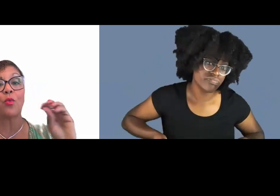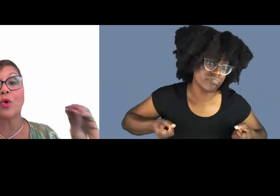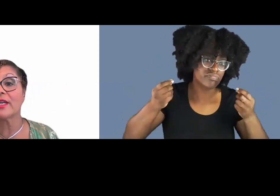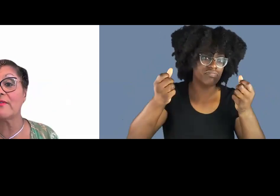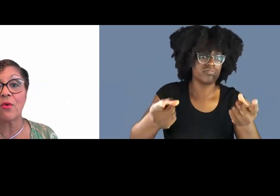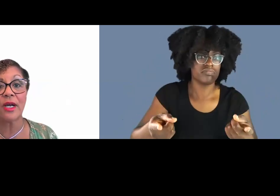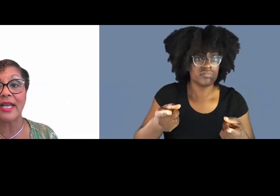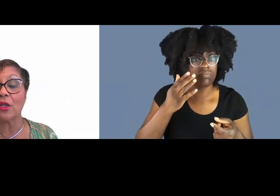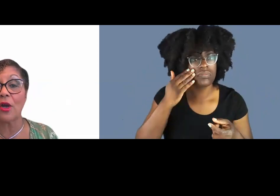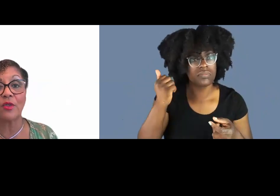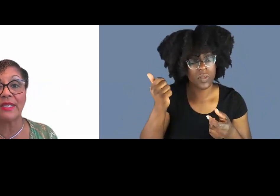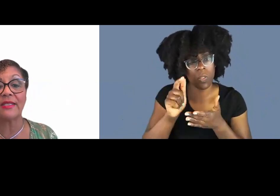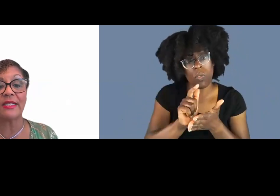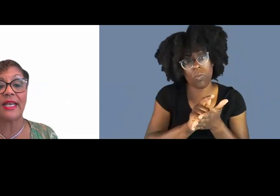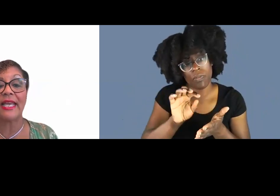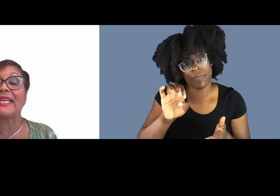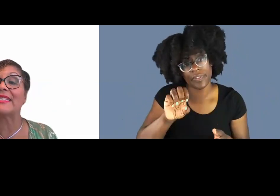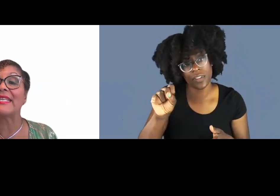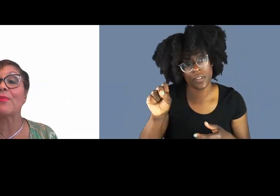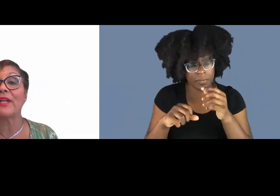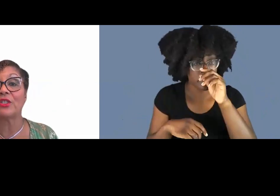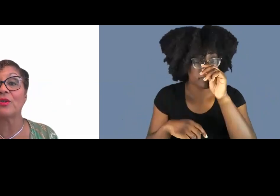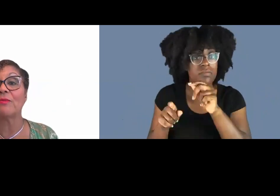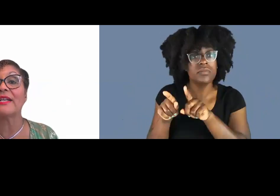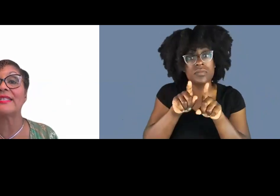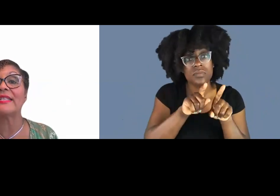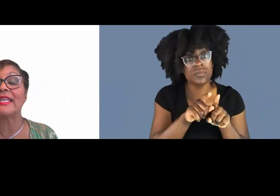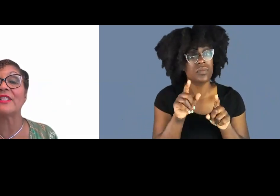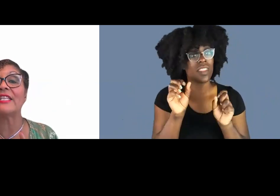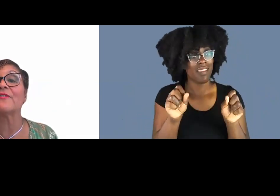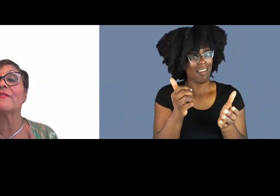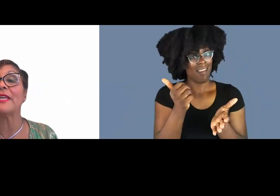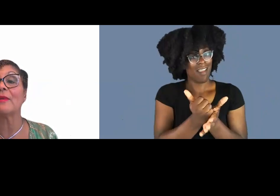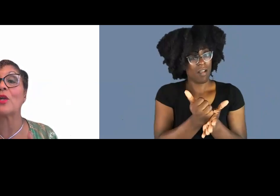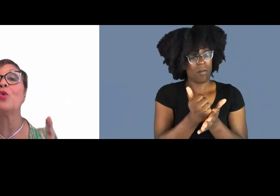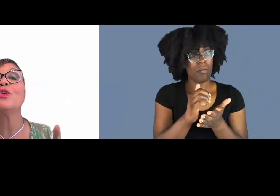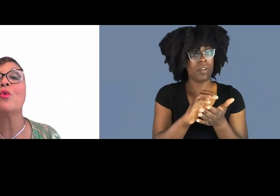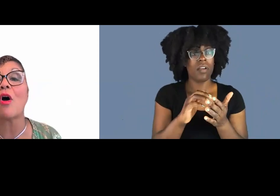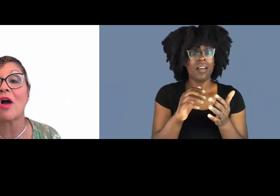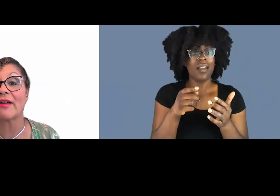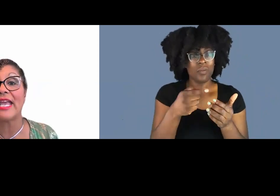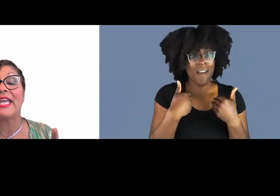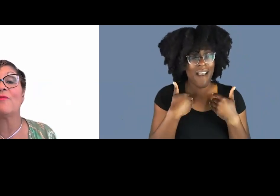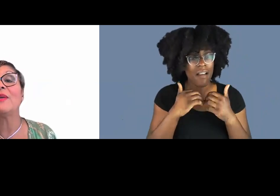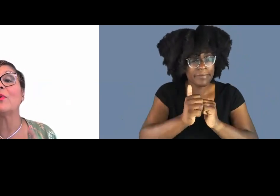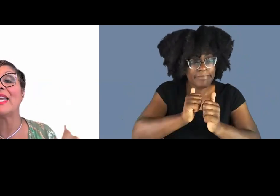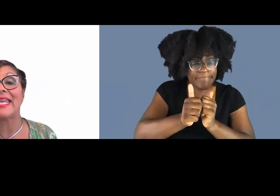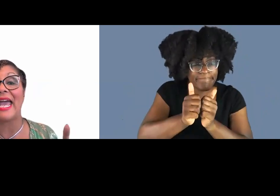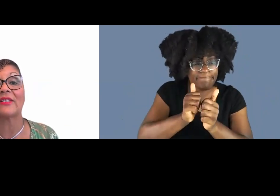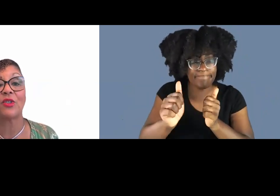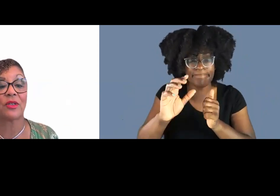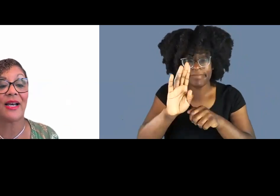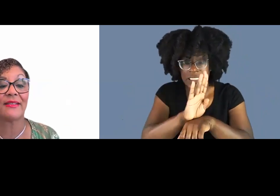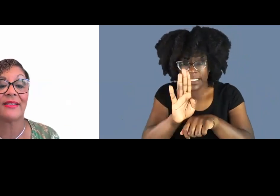whether you're working for a large business. It can separate you because it gives a different feel about who you are if people